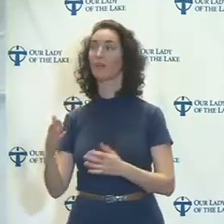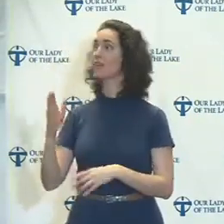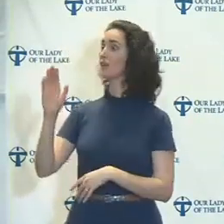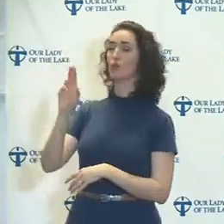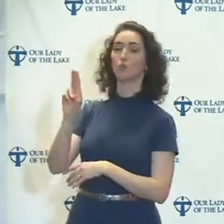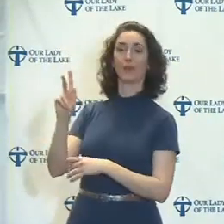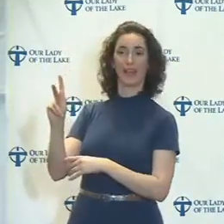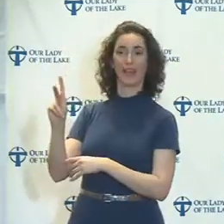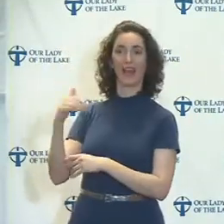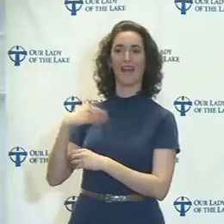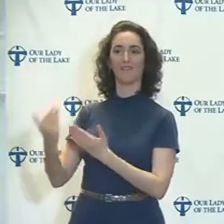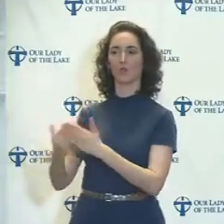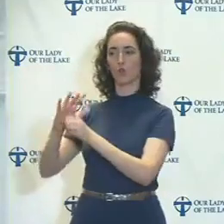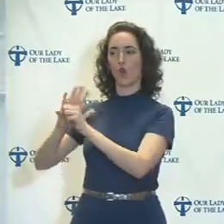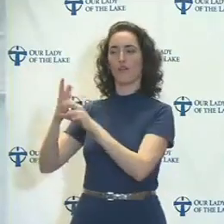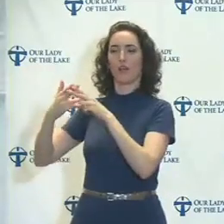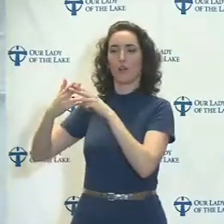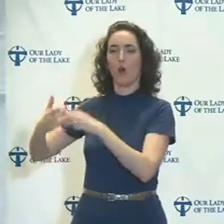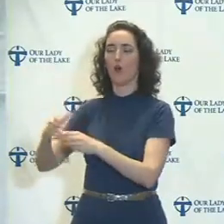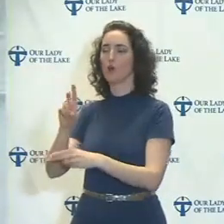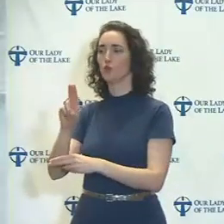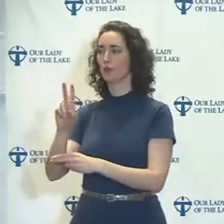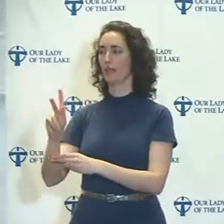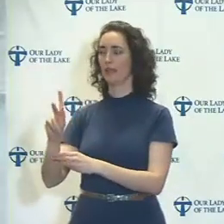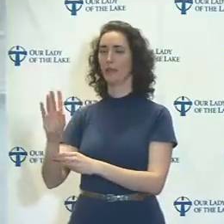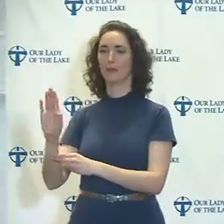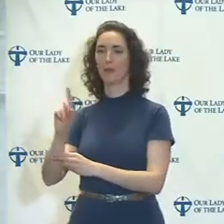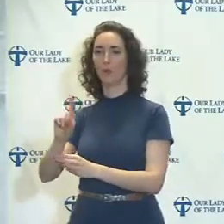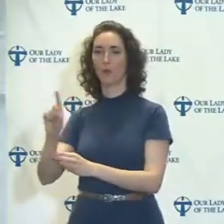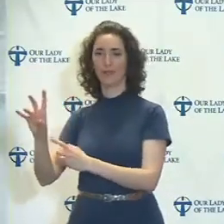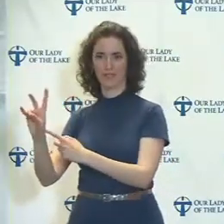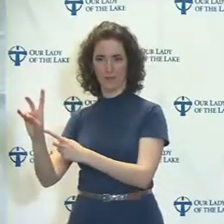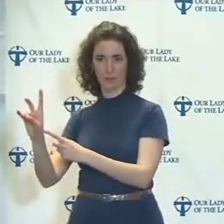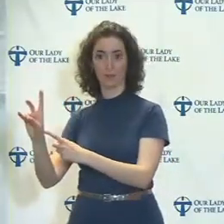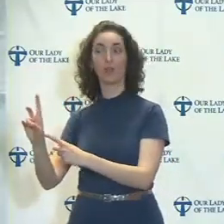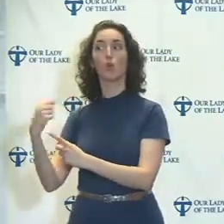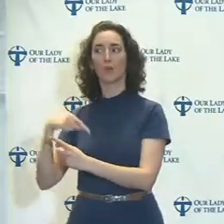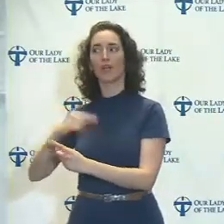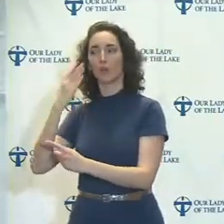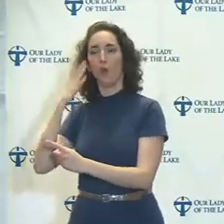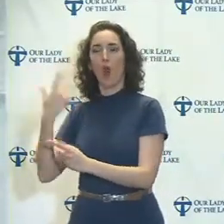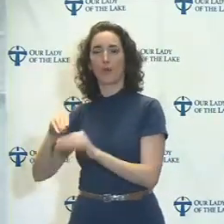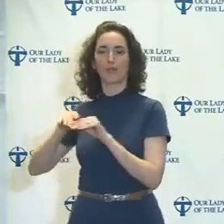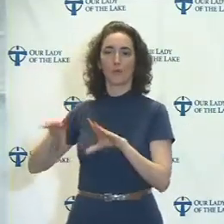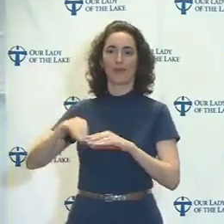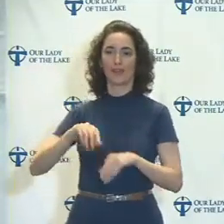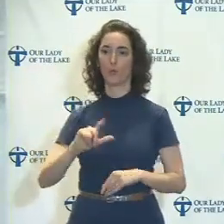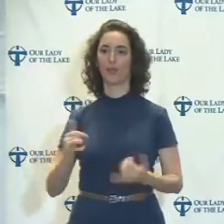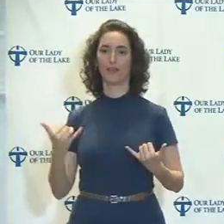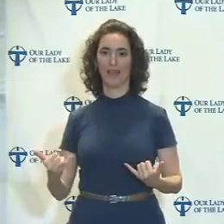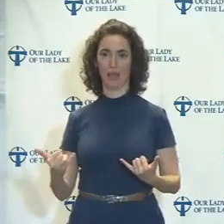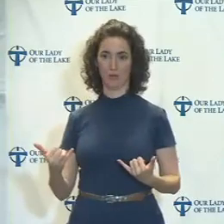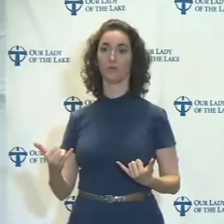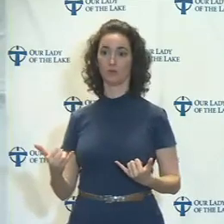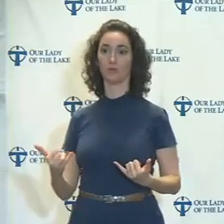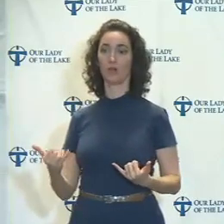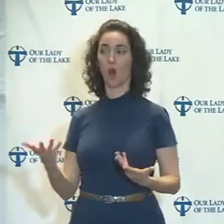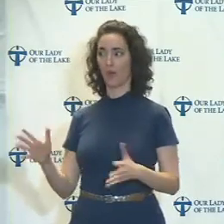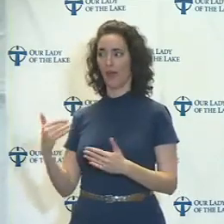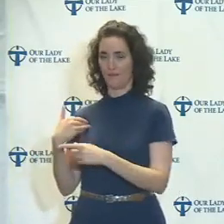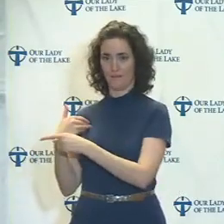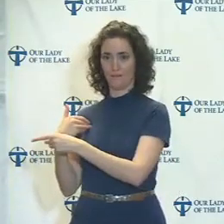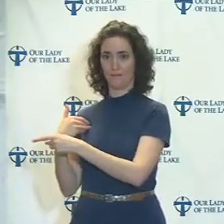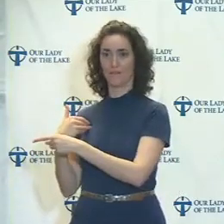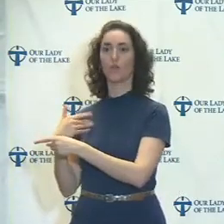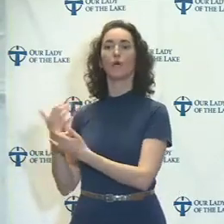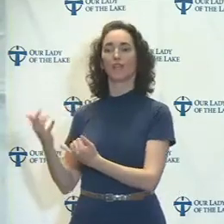the B117 variant of the coronavirus that we know is in Louisiana and spreading. And best